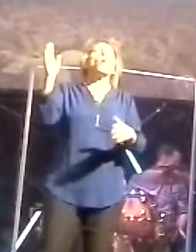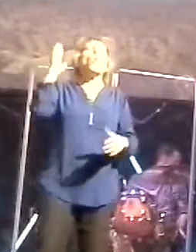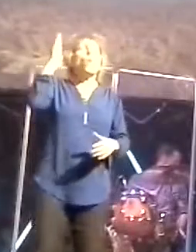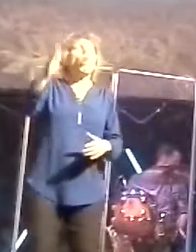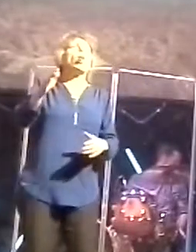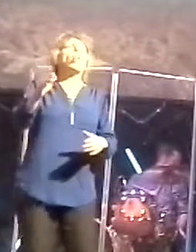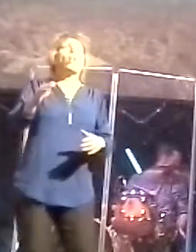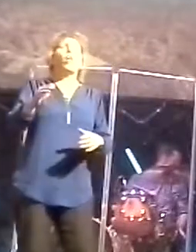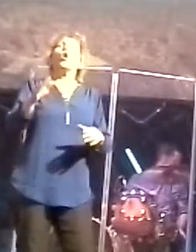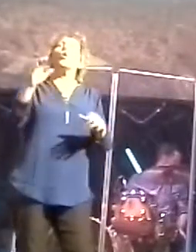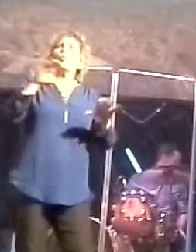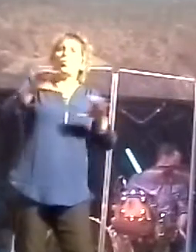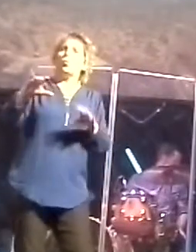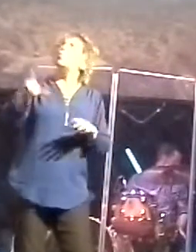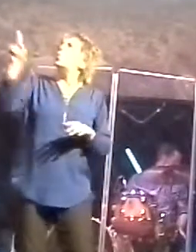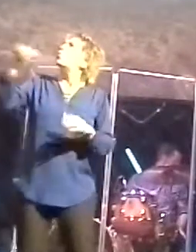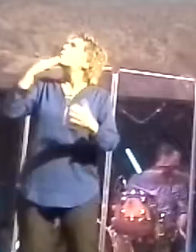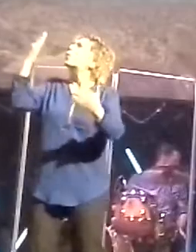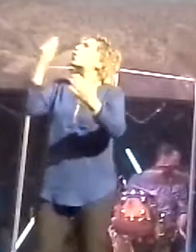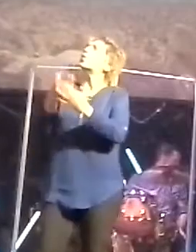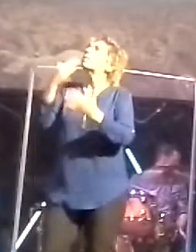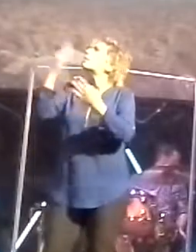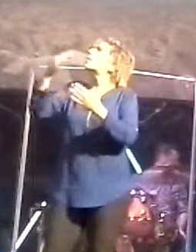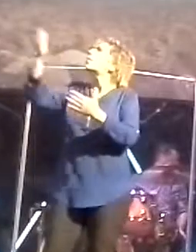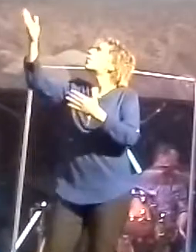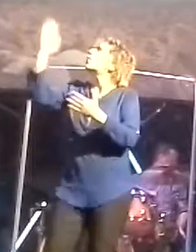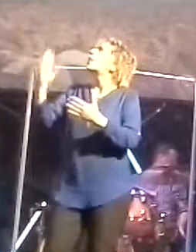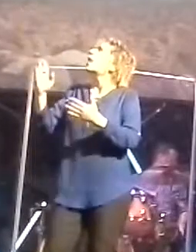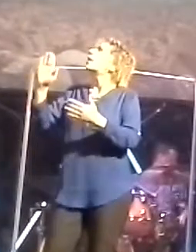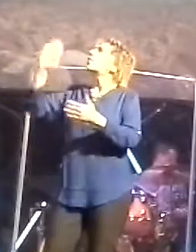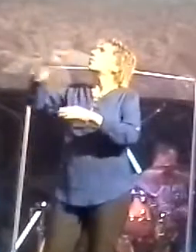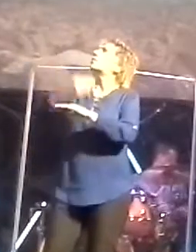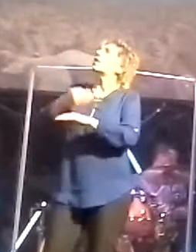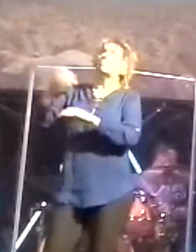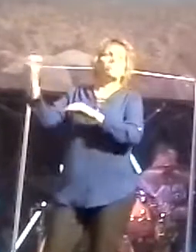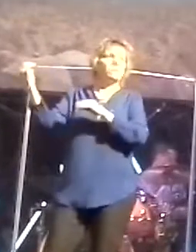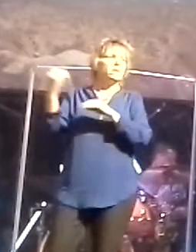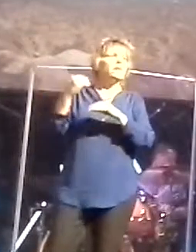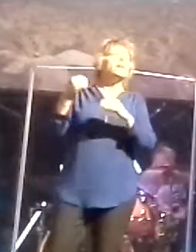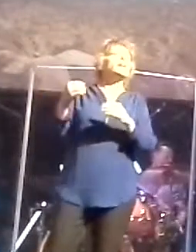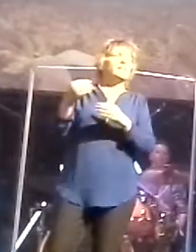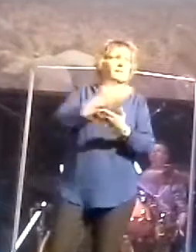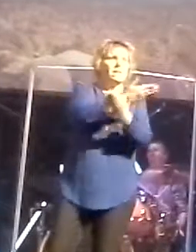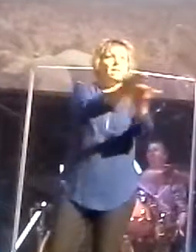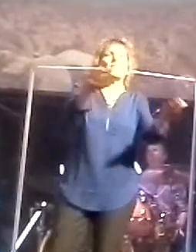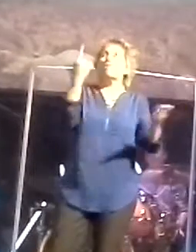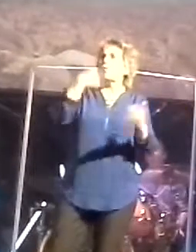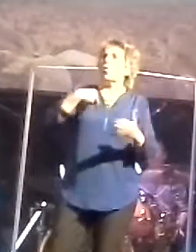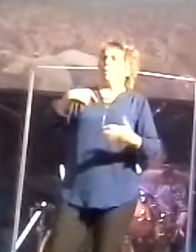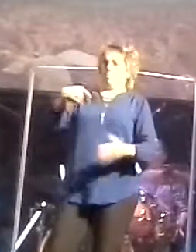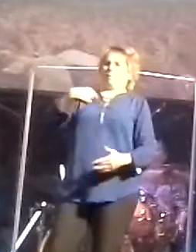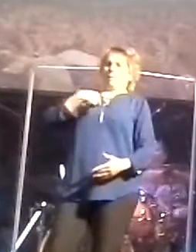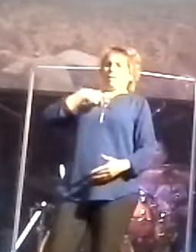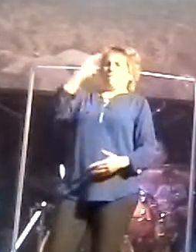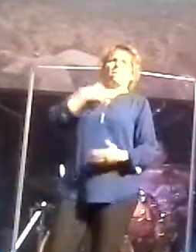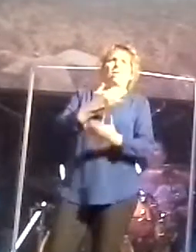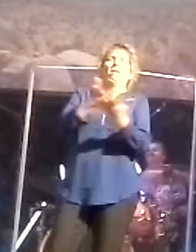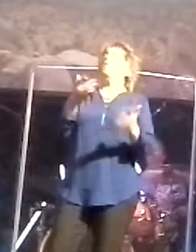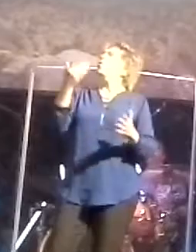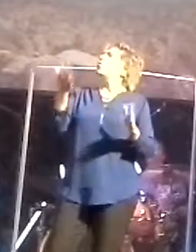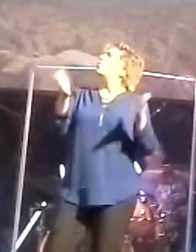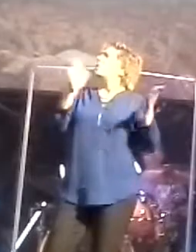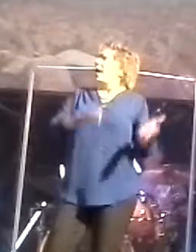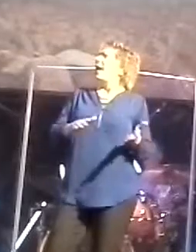will do. You are good. Thank you for sending your son, Jesus, for me, for us, to die the death that